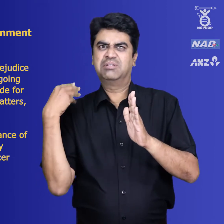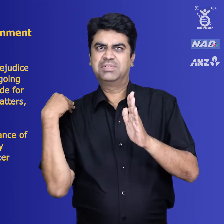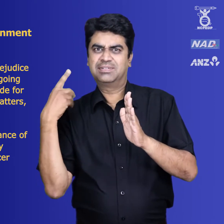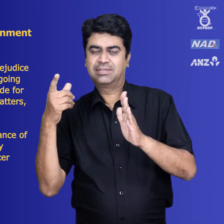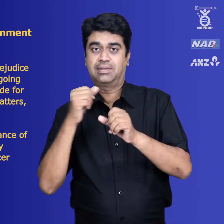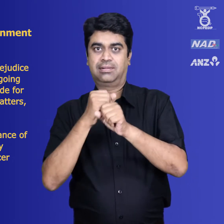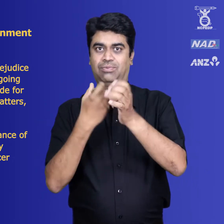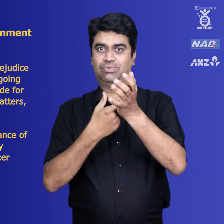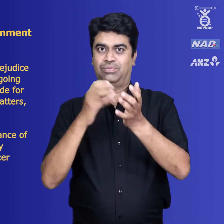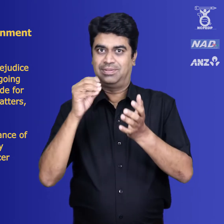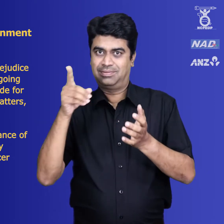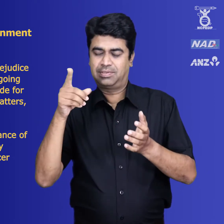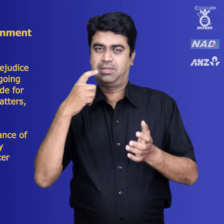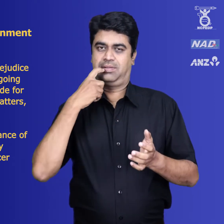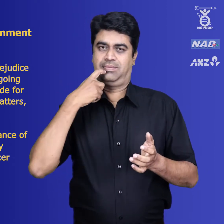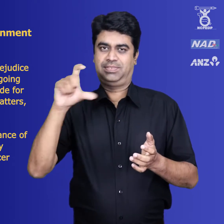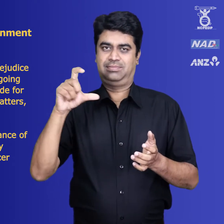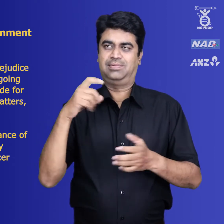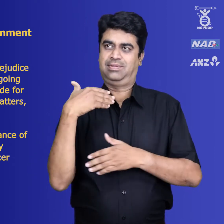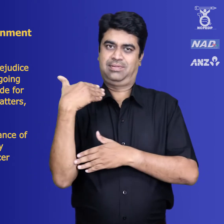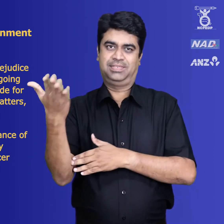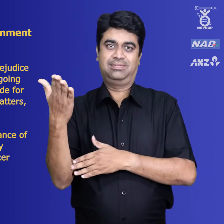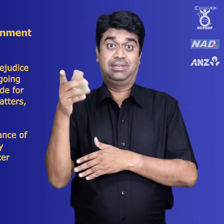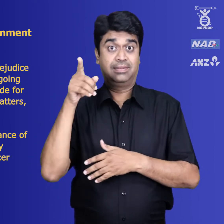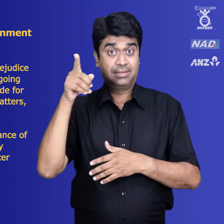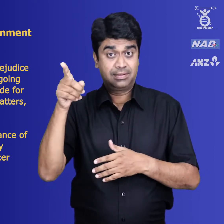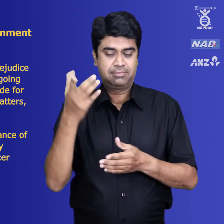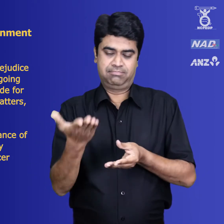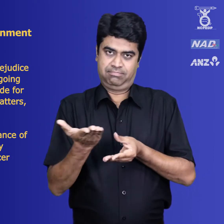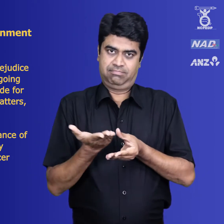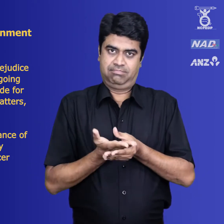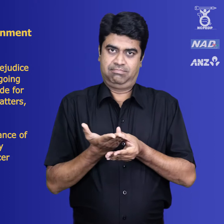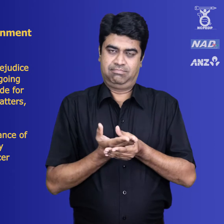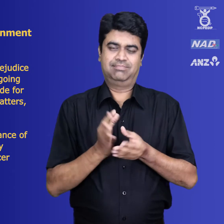subsection 3 of section 23.